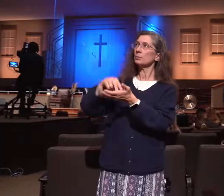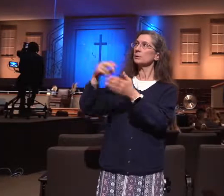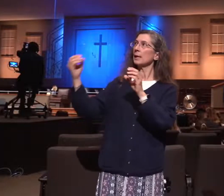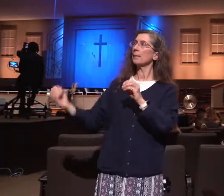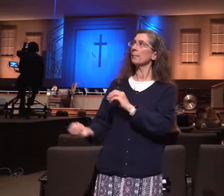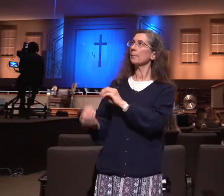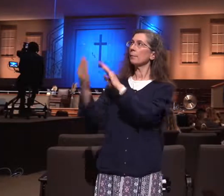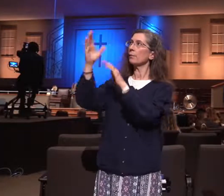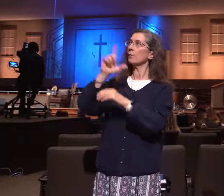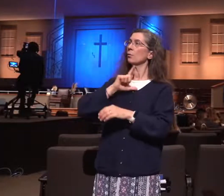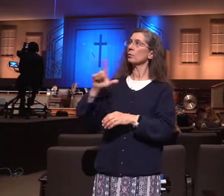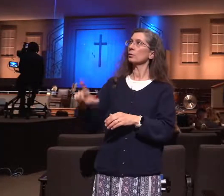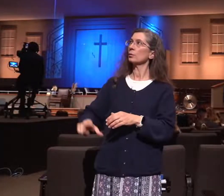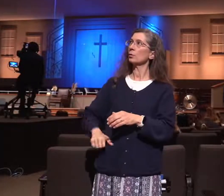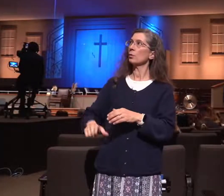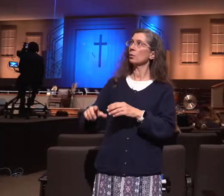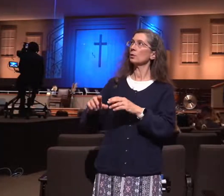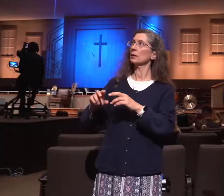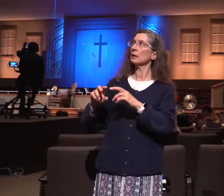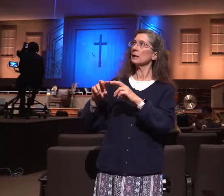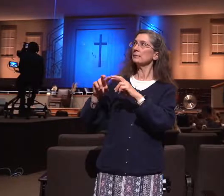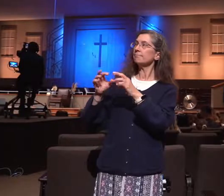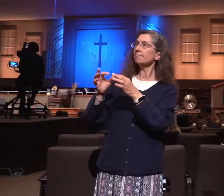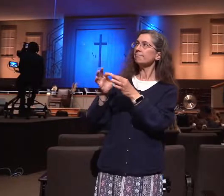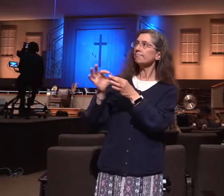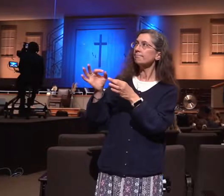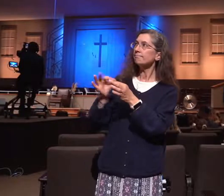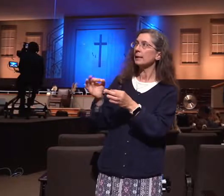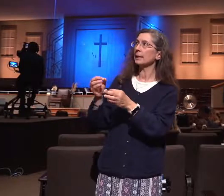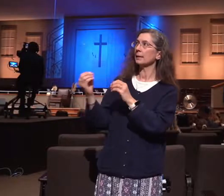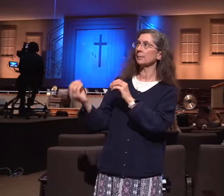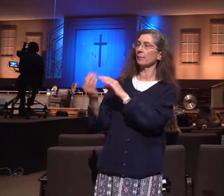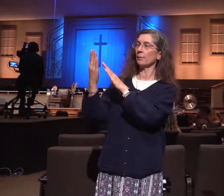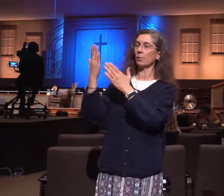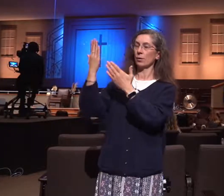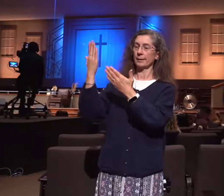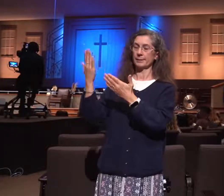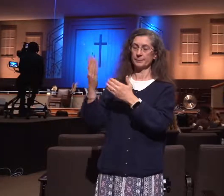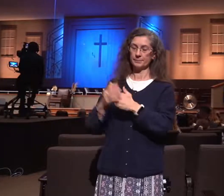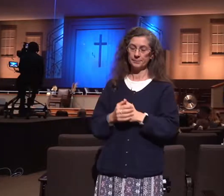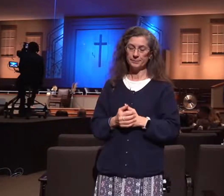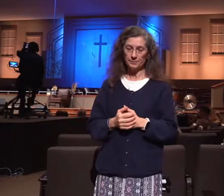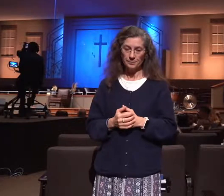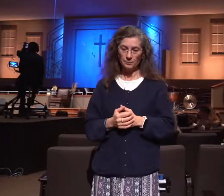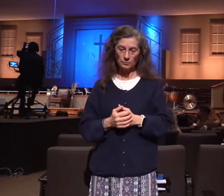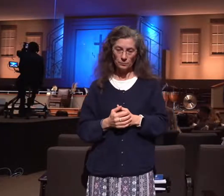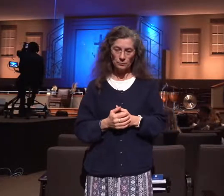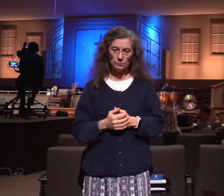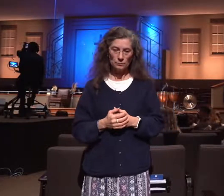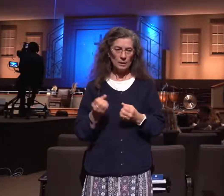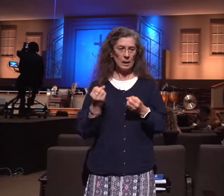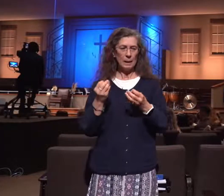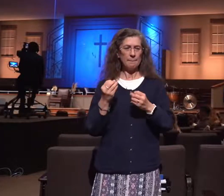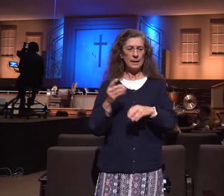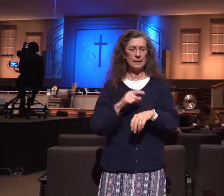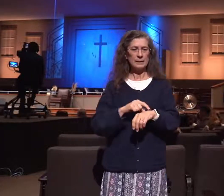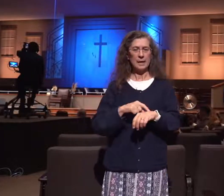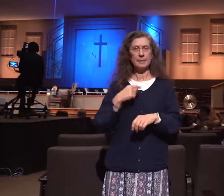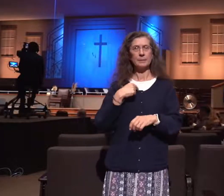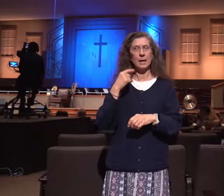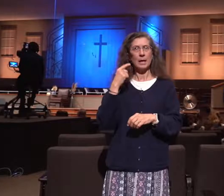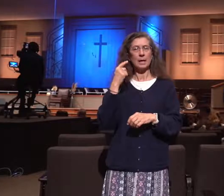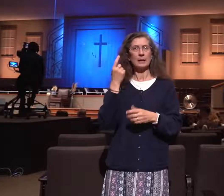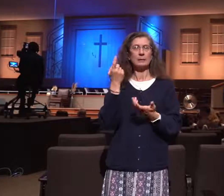for everything God has given me. Now, for a long time, I heard people preaching about tithing,